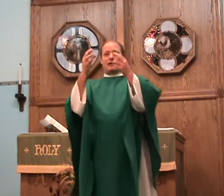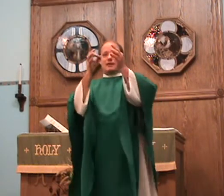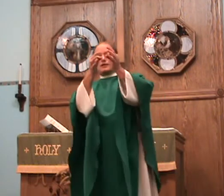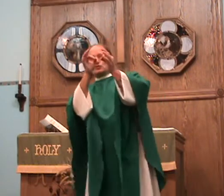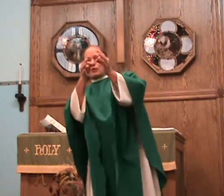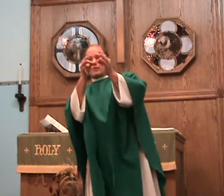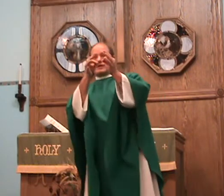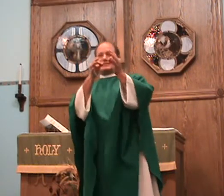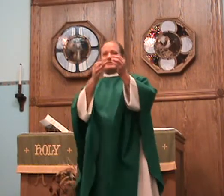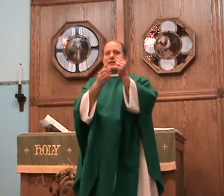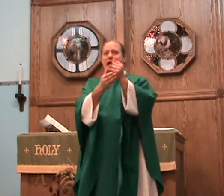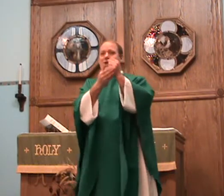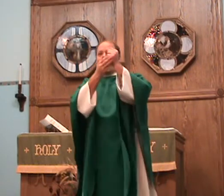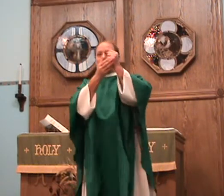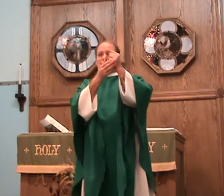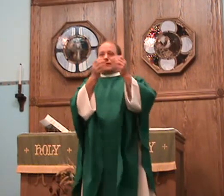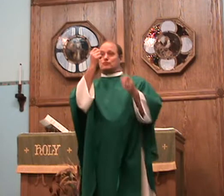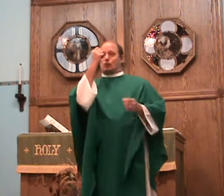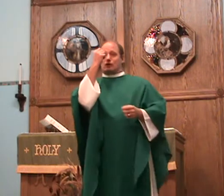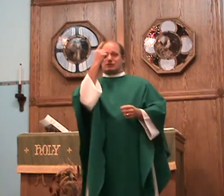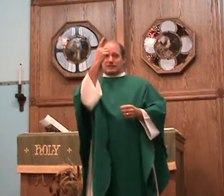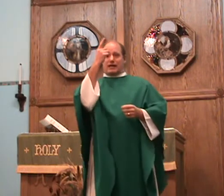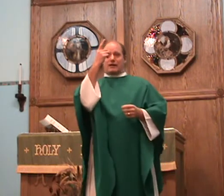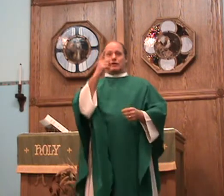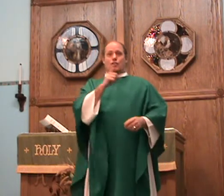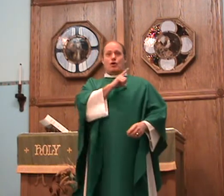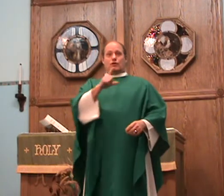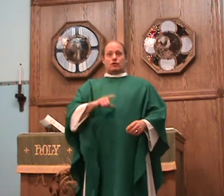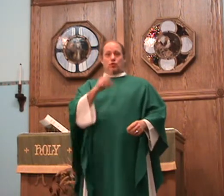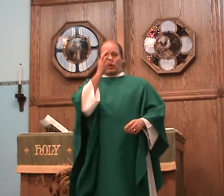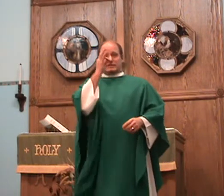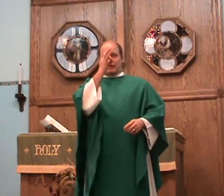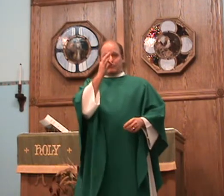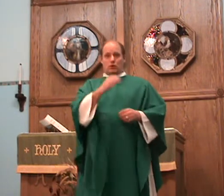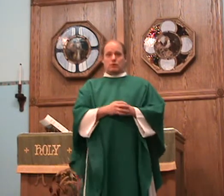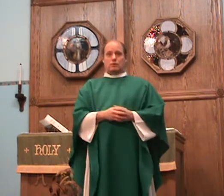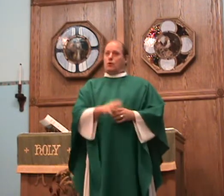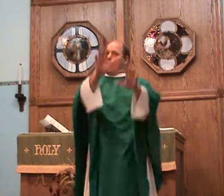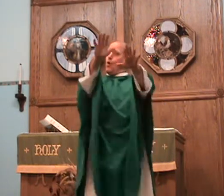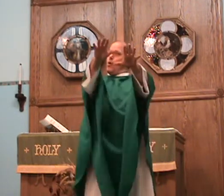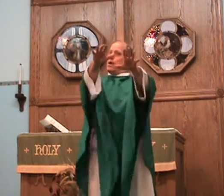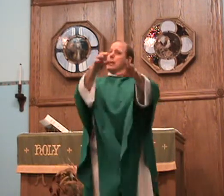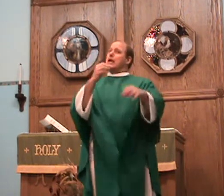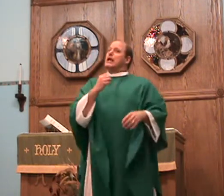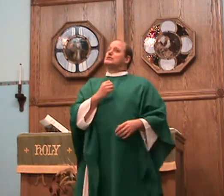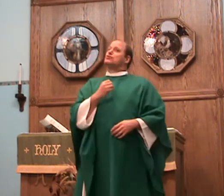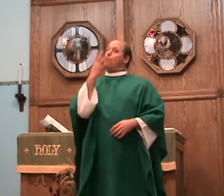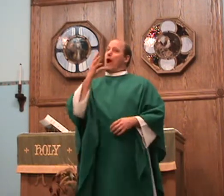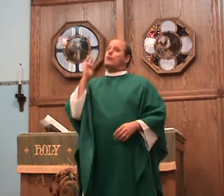and interprets and helps them to understand the Lord's Supper. It's the white